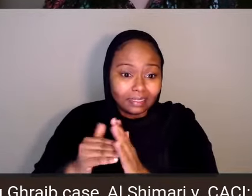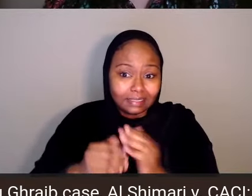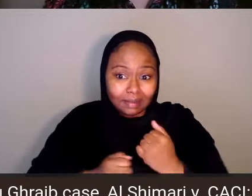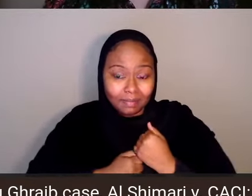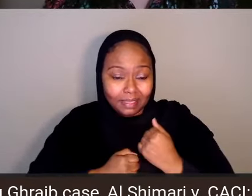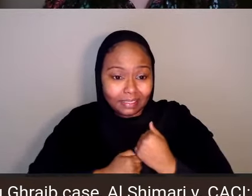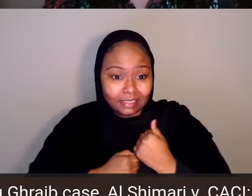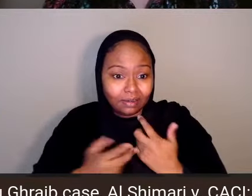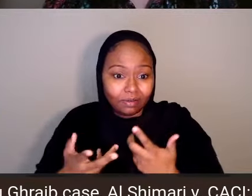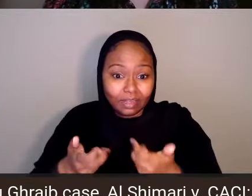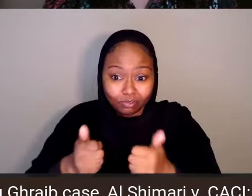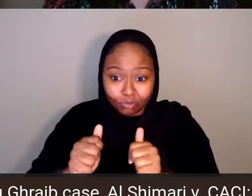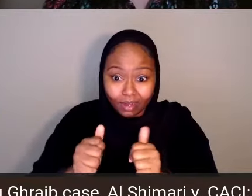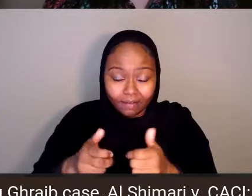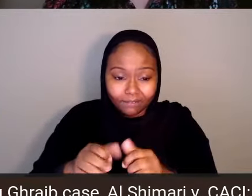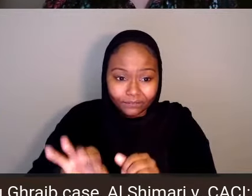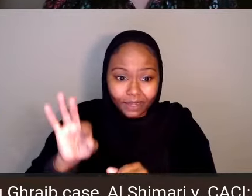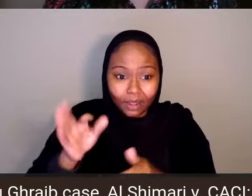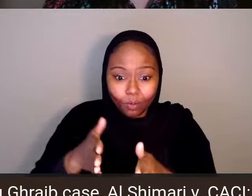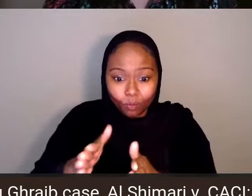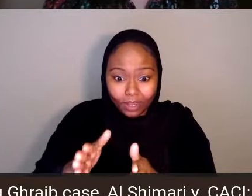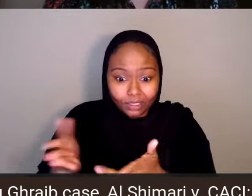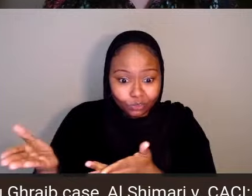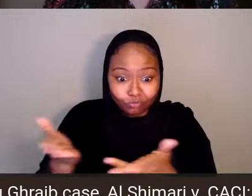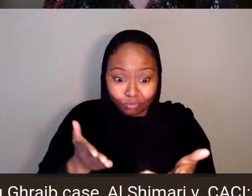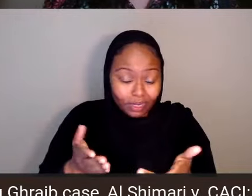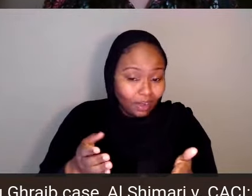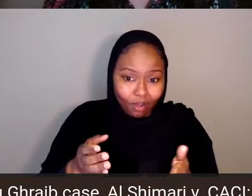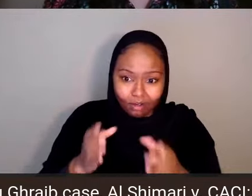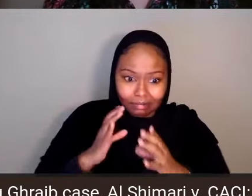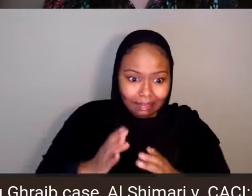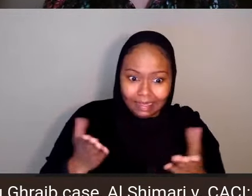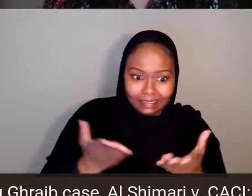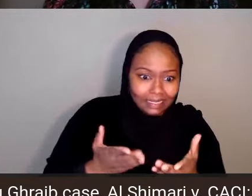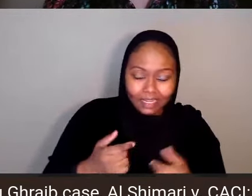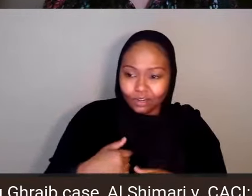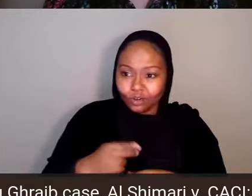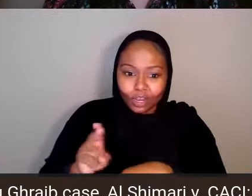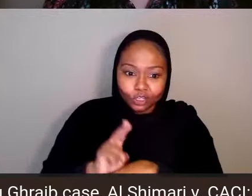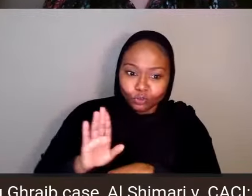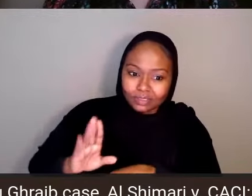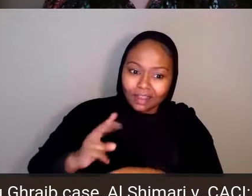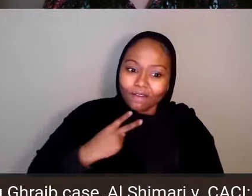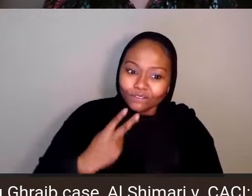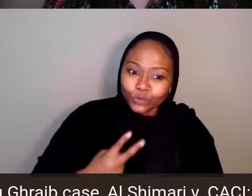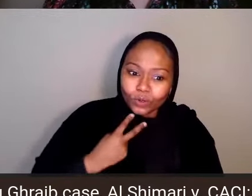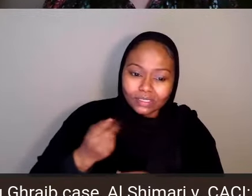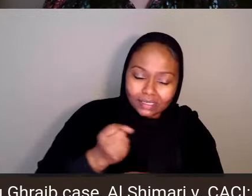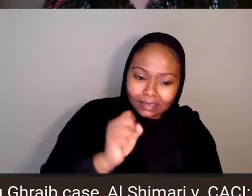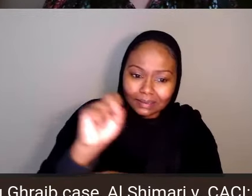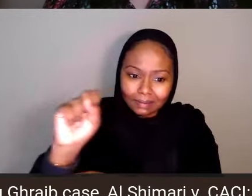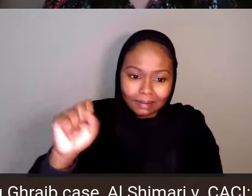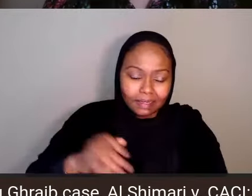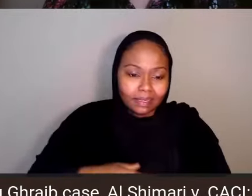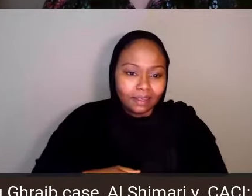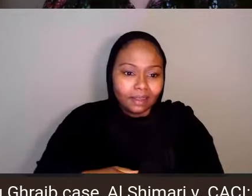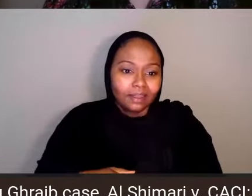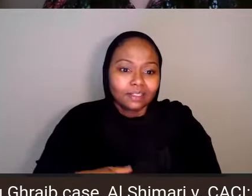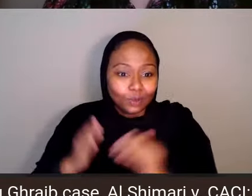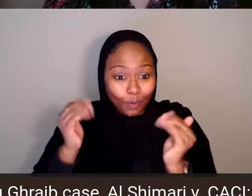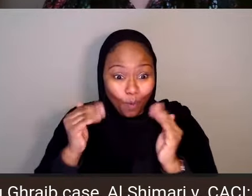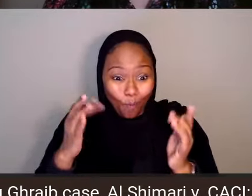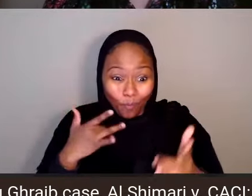to find ways to bring our clients here or elevate their voices. So, you know, stay tuned for some, I hope,